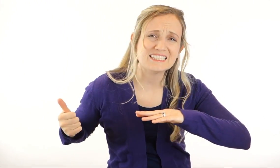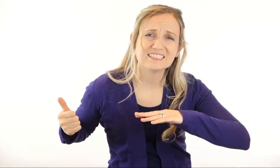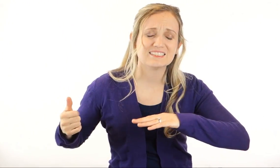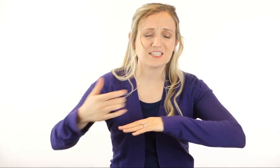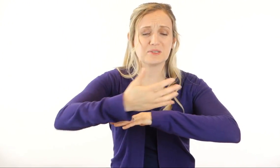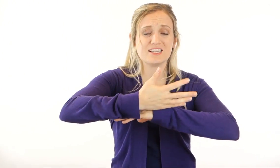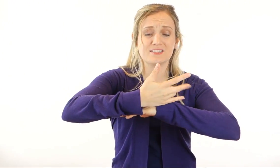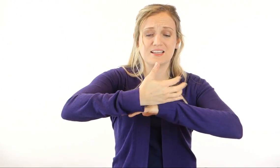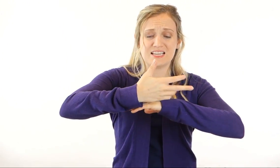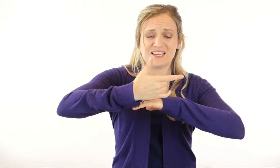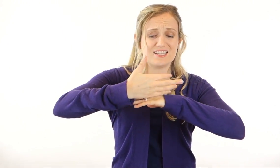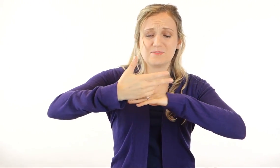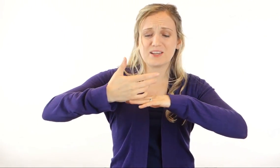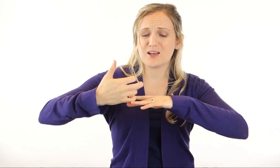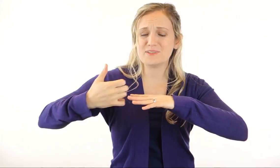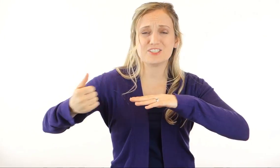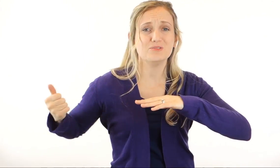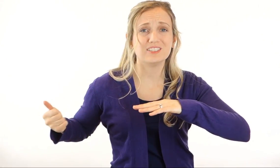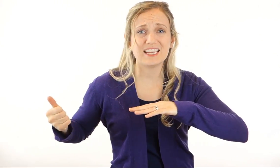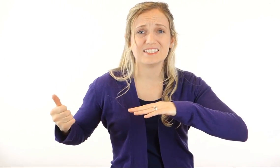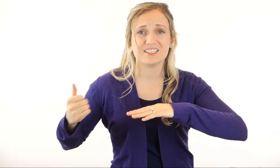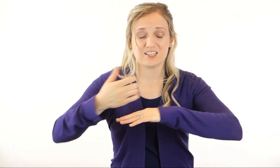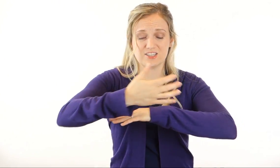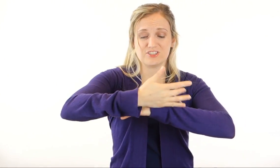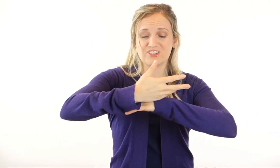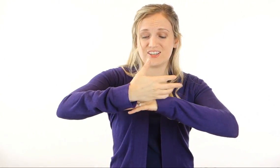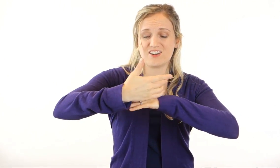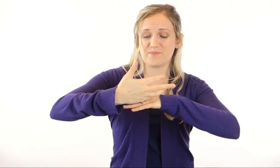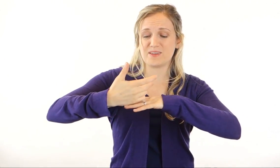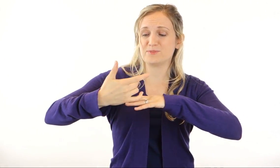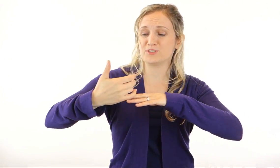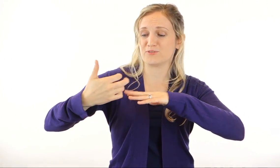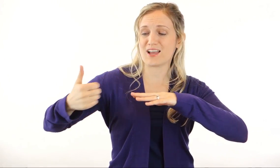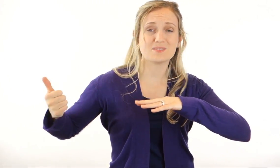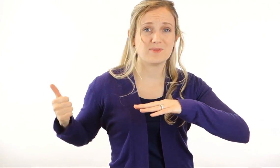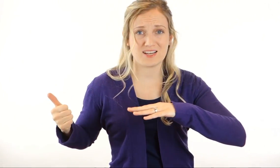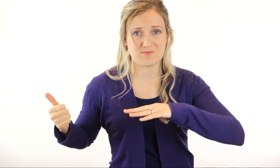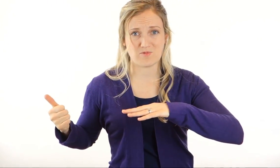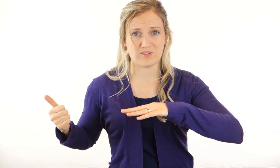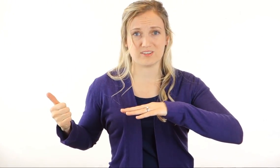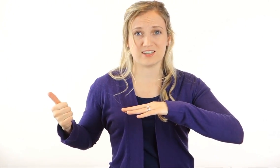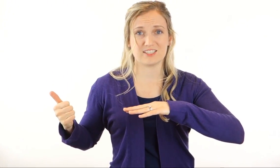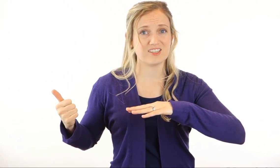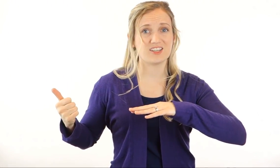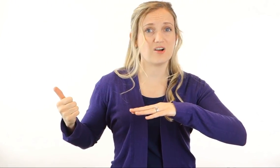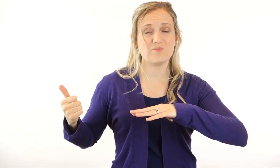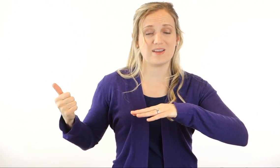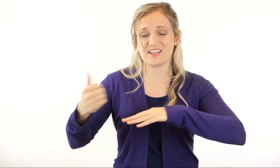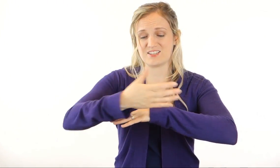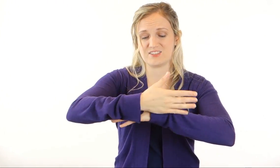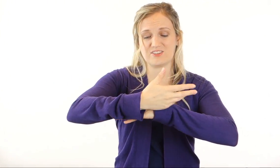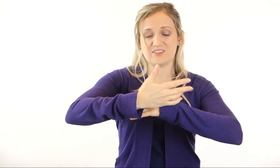late. It's like it's becoming too late. You're going to not be able to grasp it anymore. It's going to go away and it's going